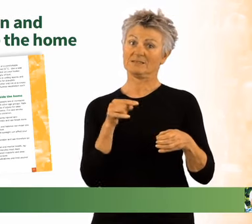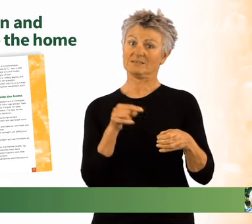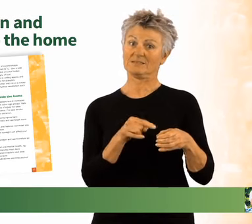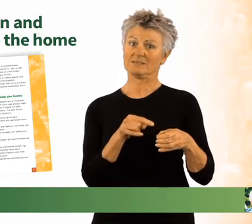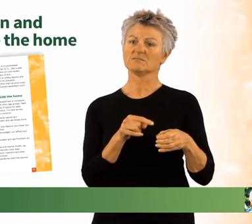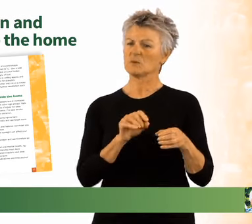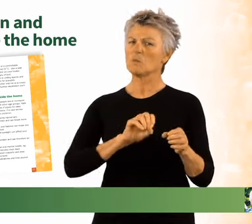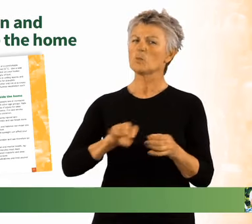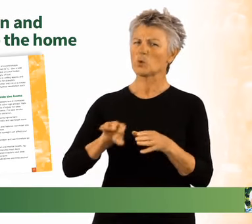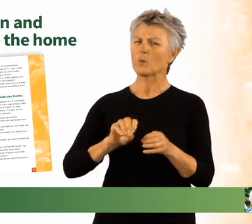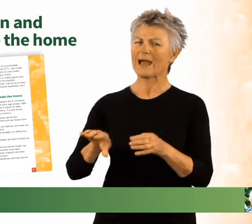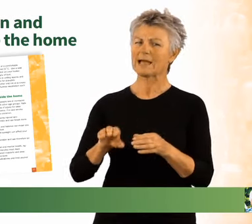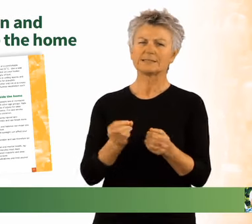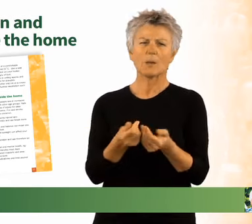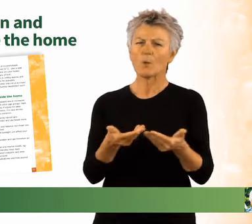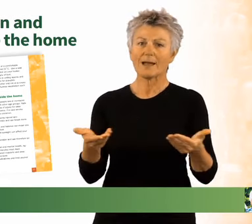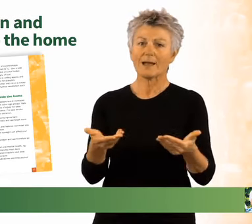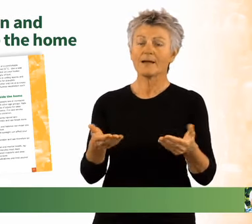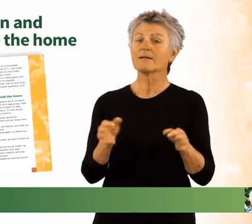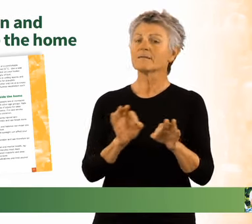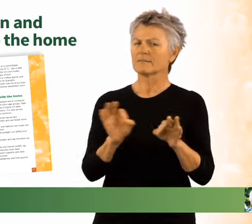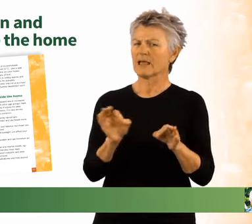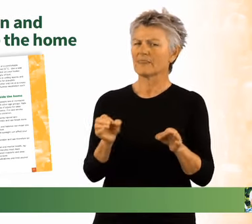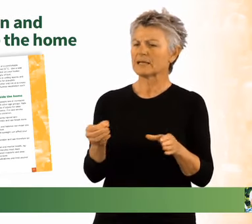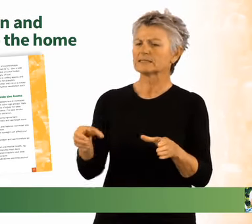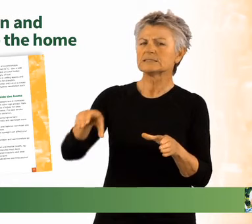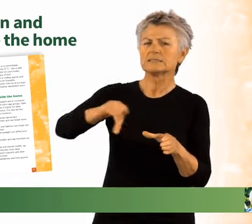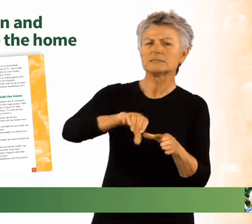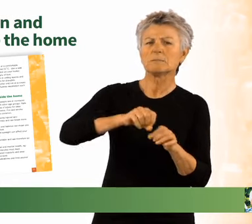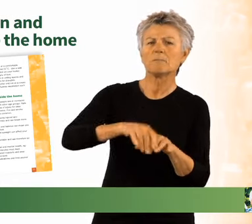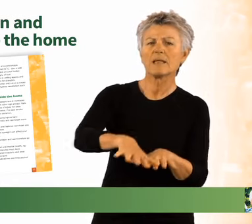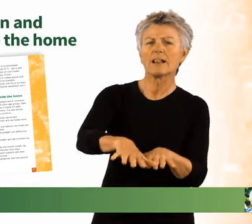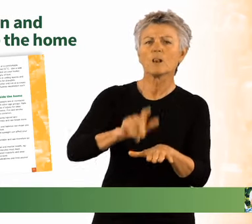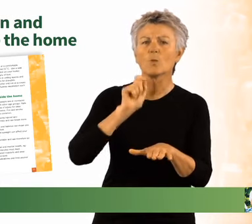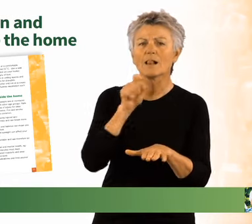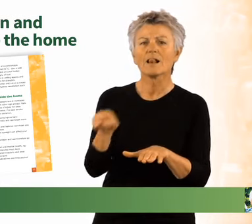Store chemicals where they won't spill in containers that will not break.